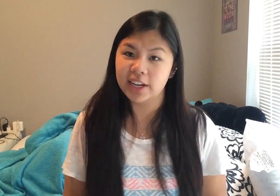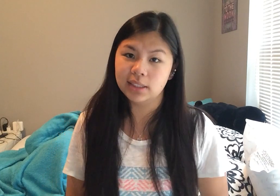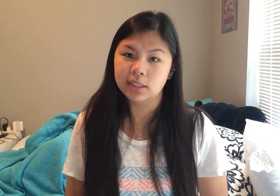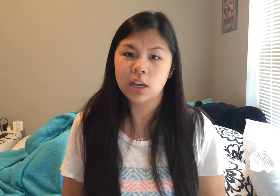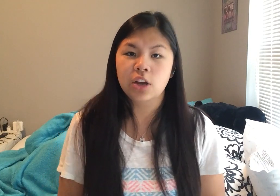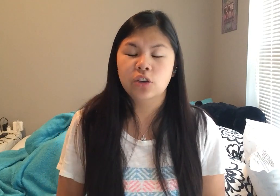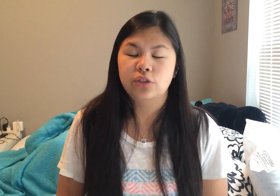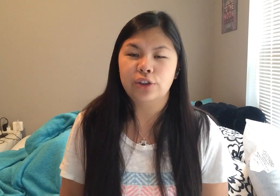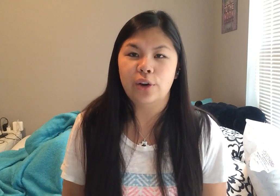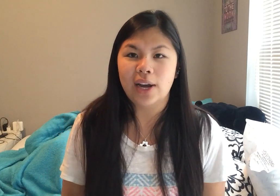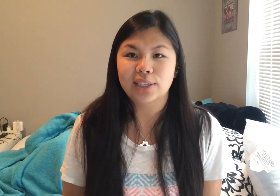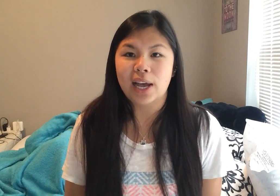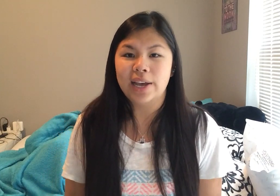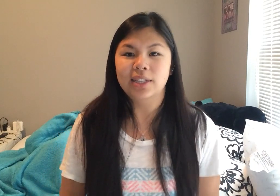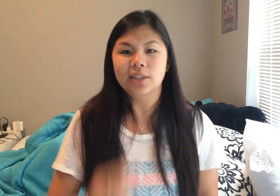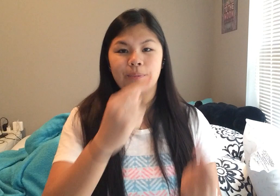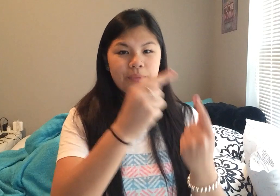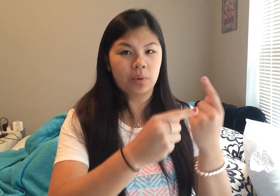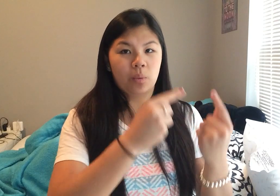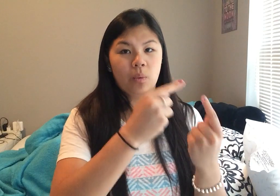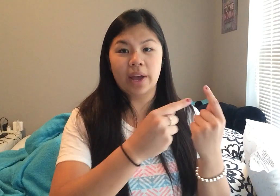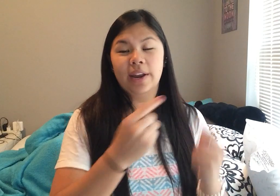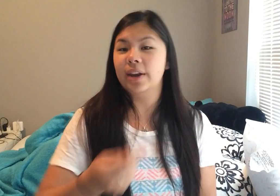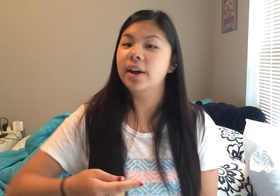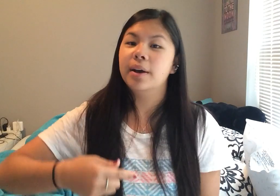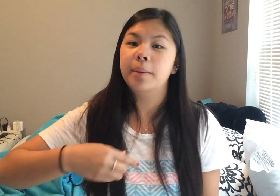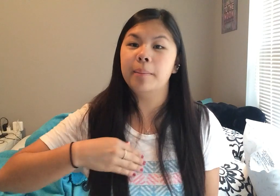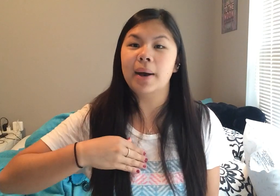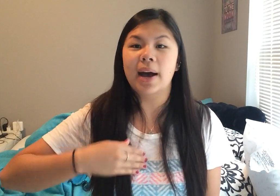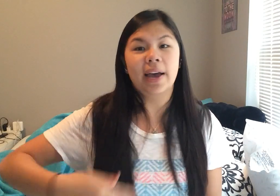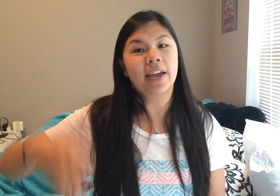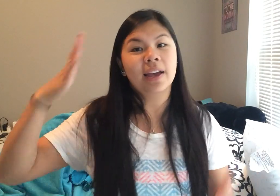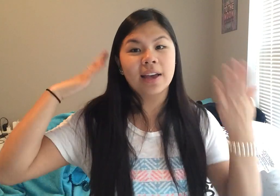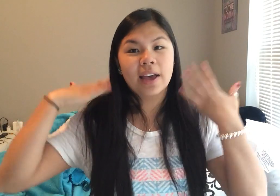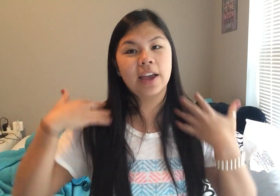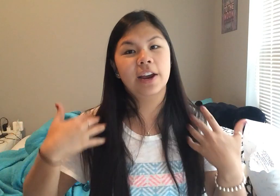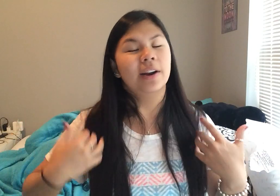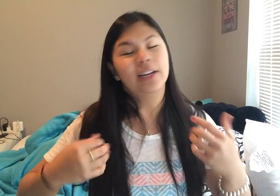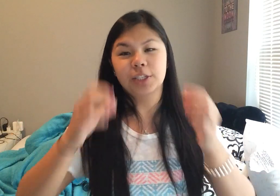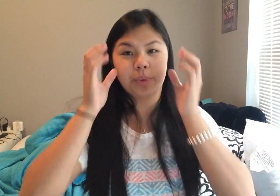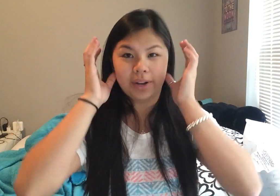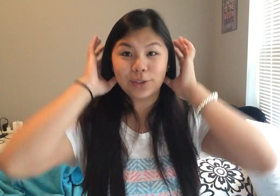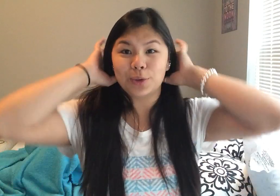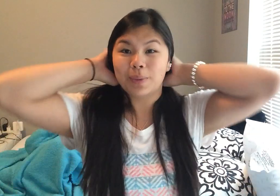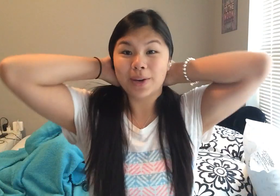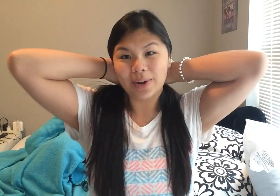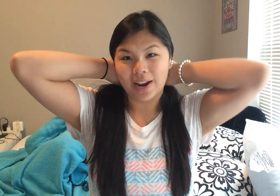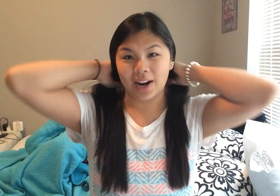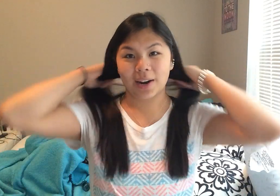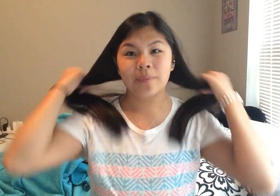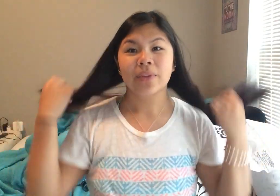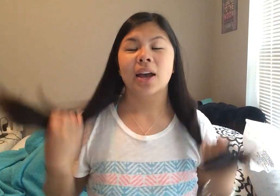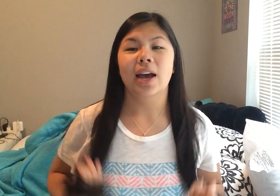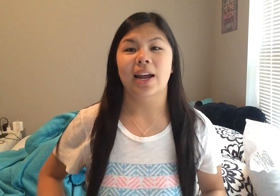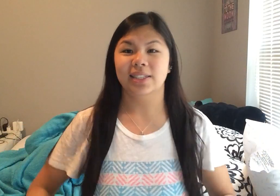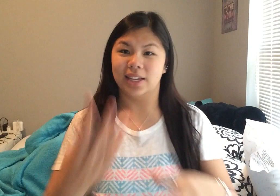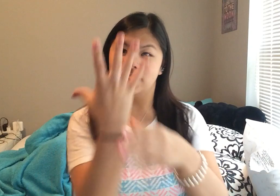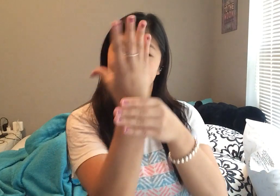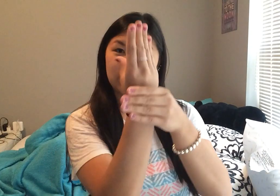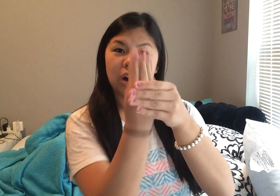fades. So I signed when my hair, and I just pointed to my own hair, and I signed